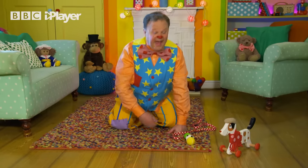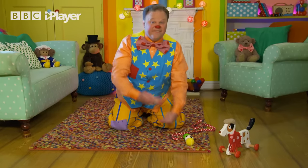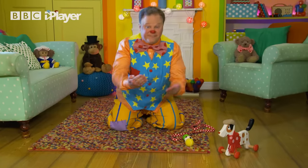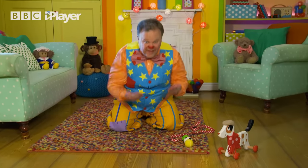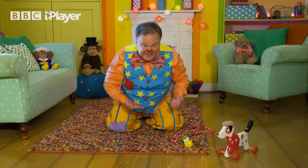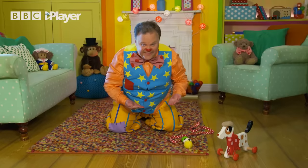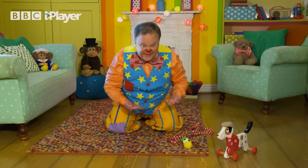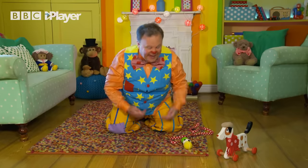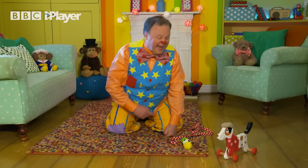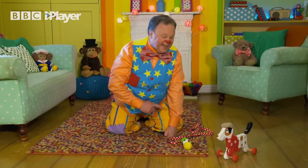Fetch.